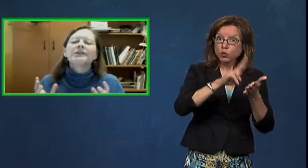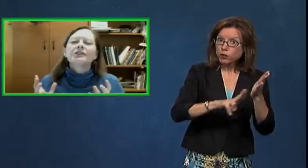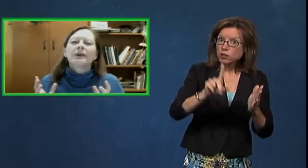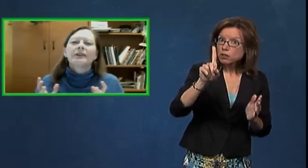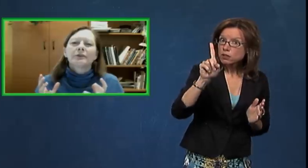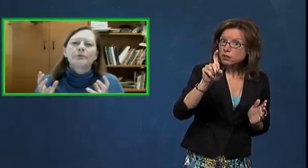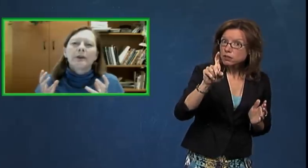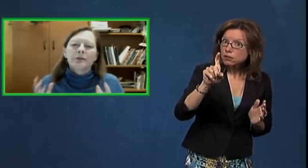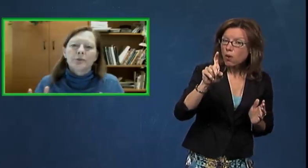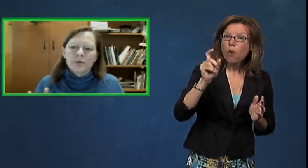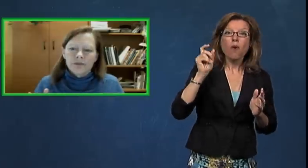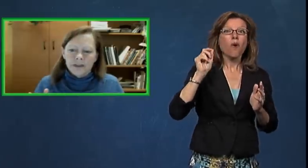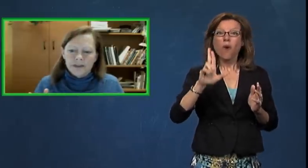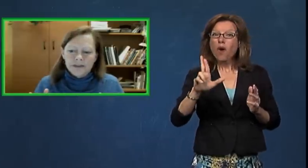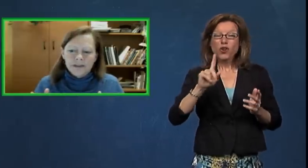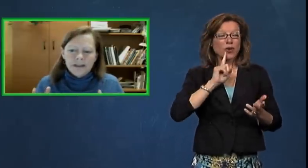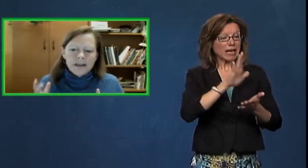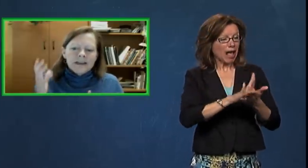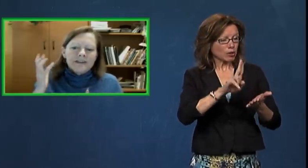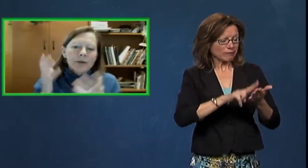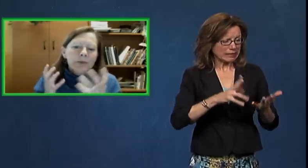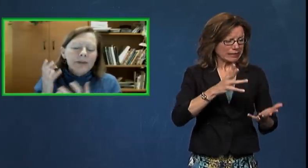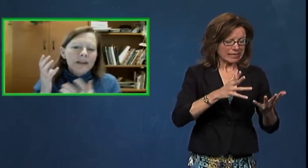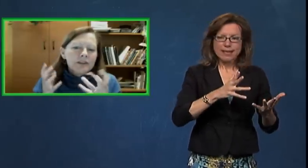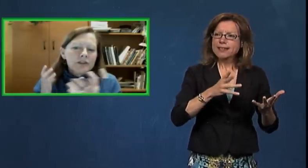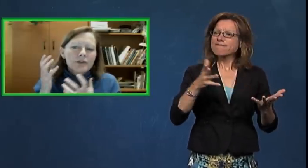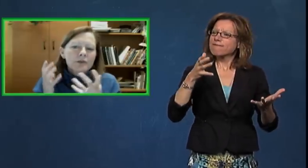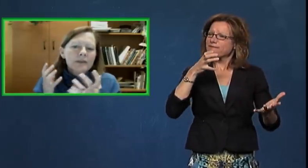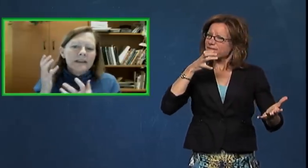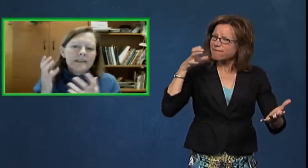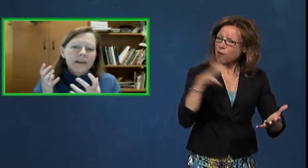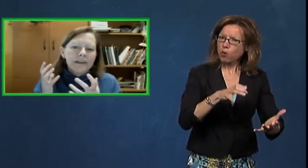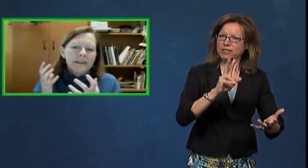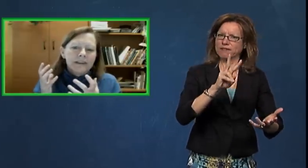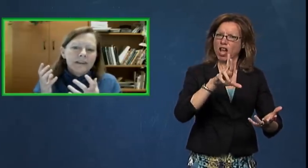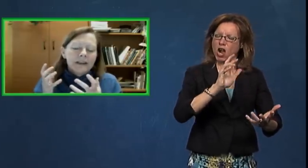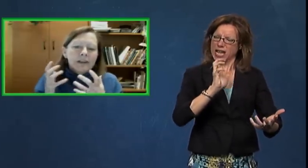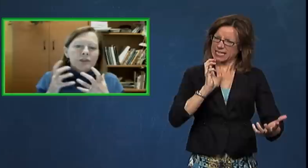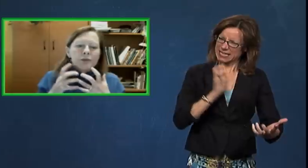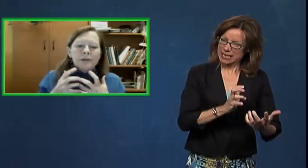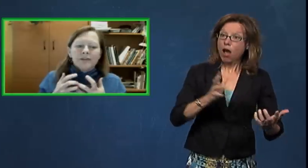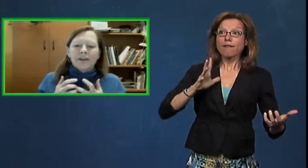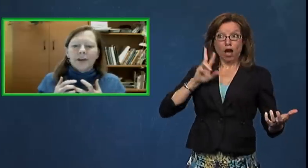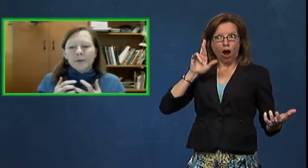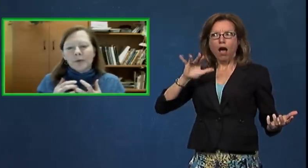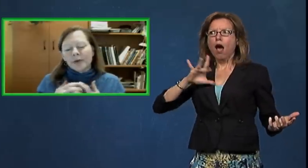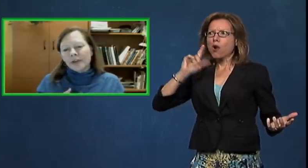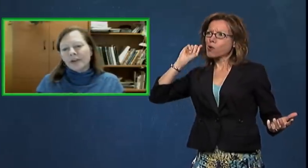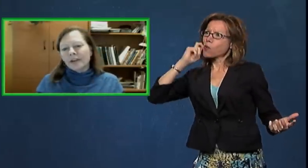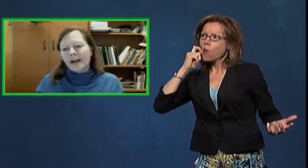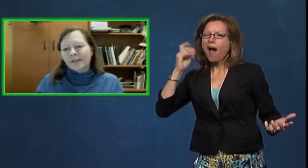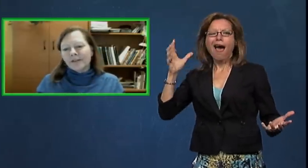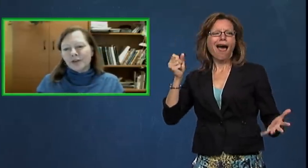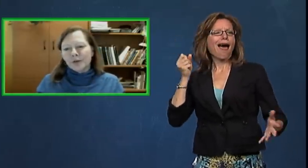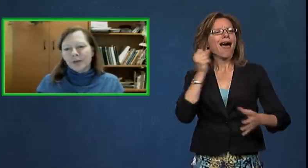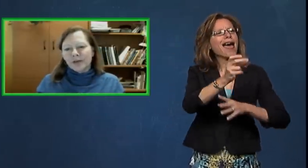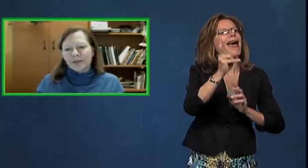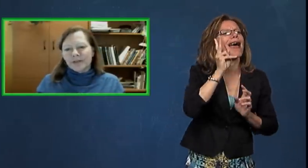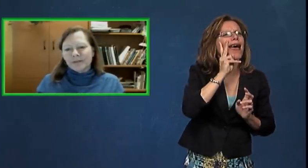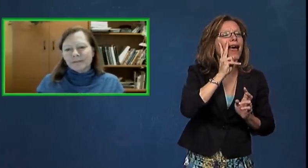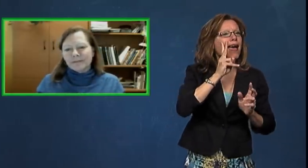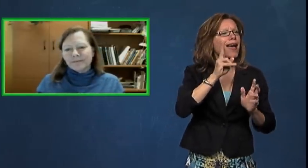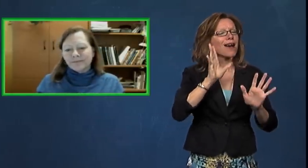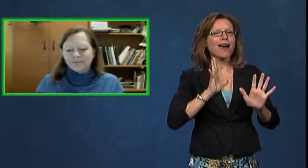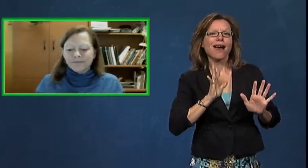are we just trying to retrofit something that's new and exciting to an environment where there are live